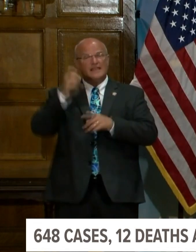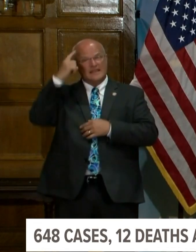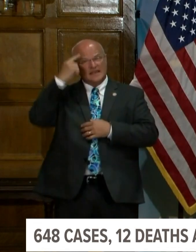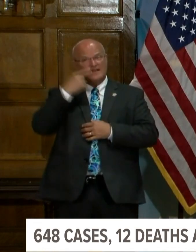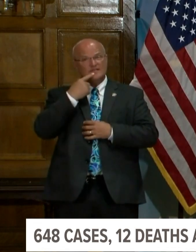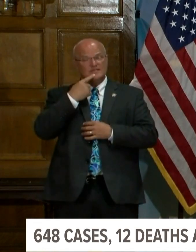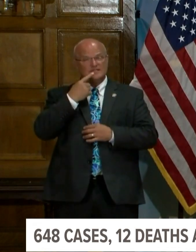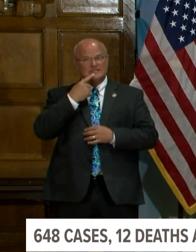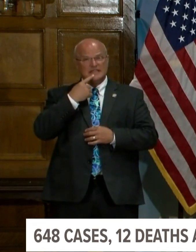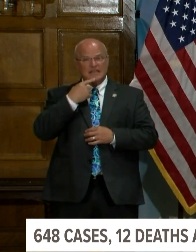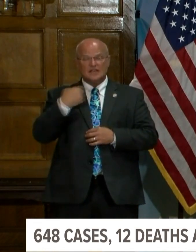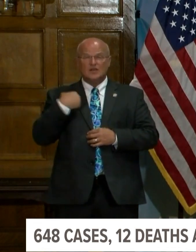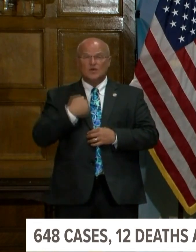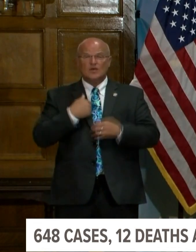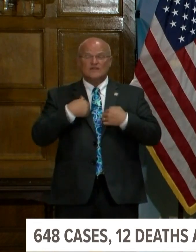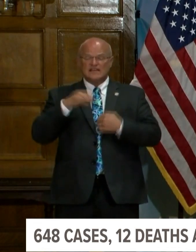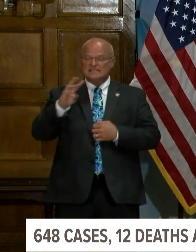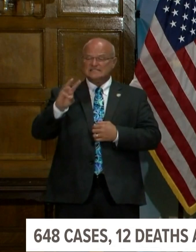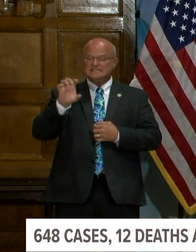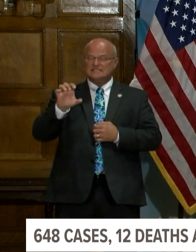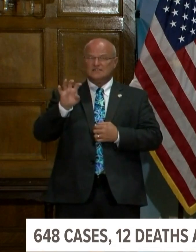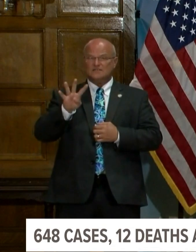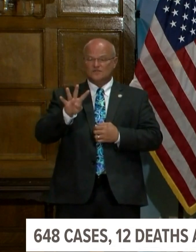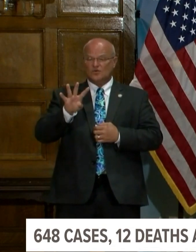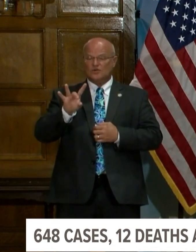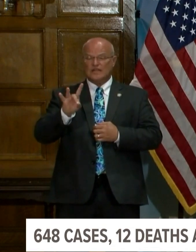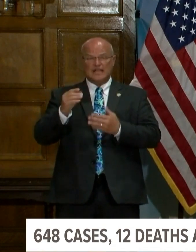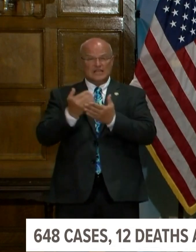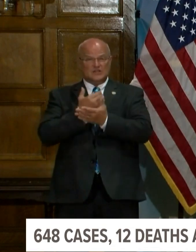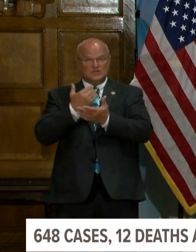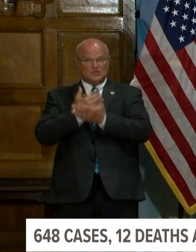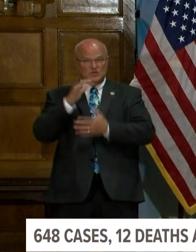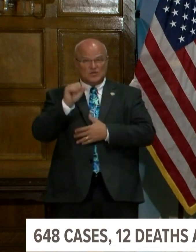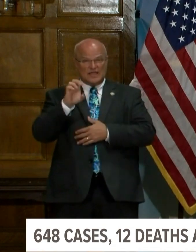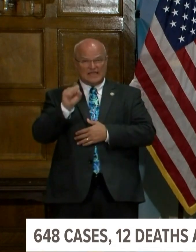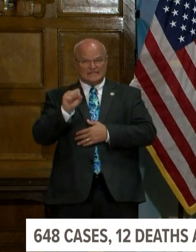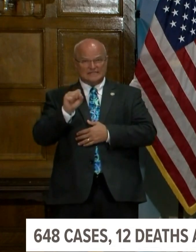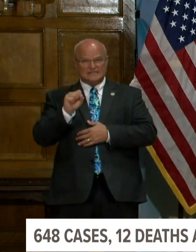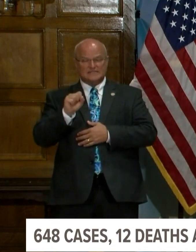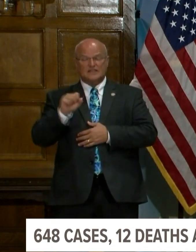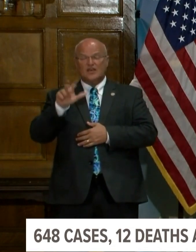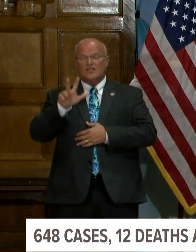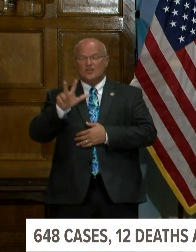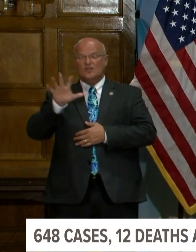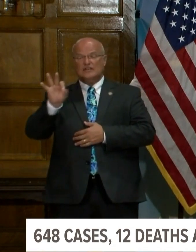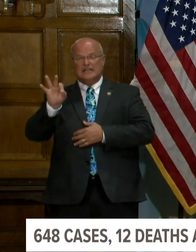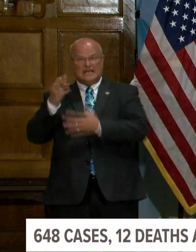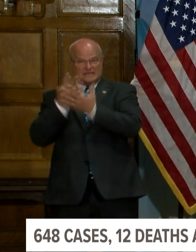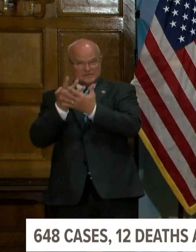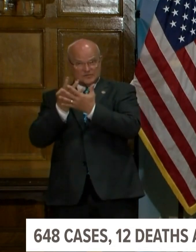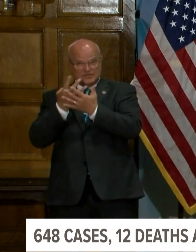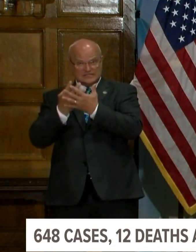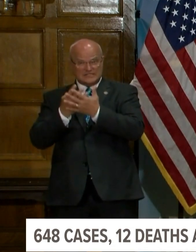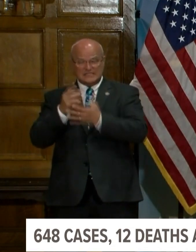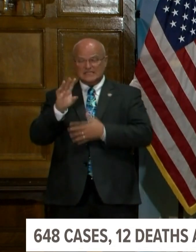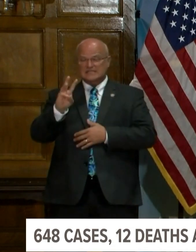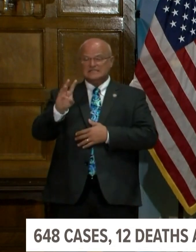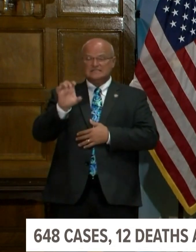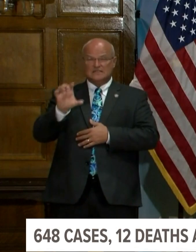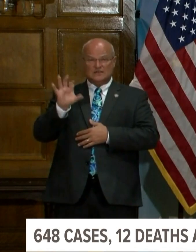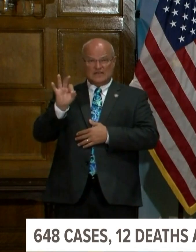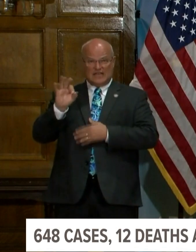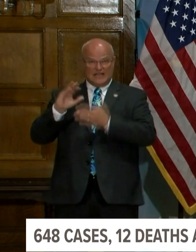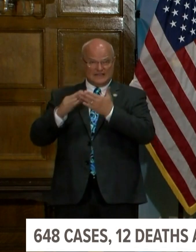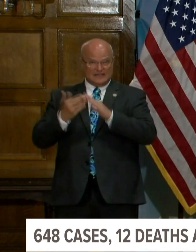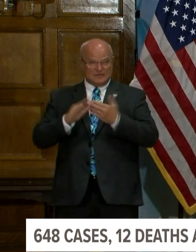has indicated, we've had 648 new cases. 39 of those were in correctional facilities. 609 were